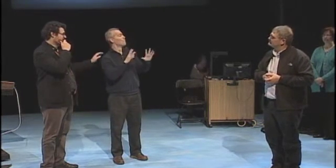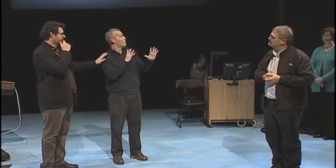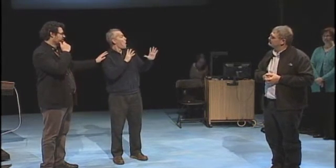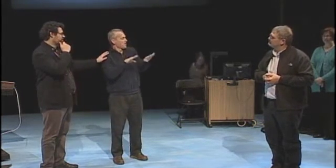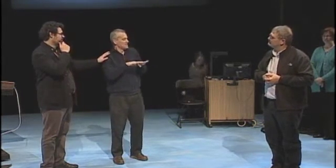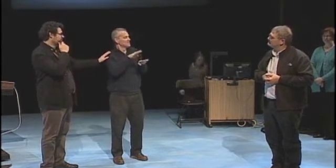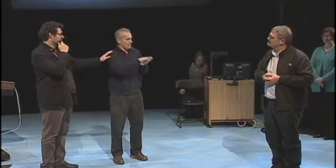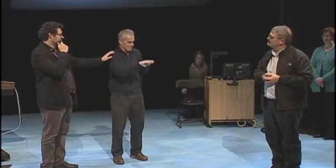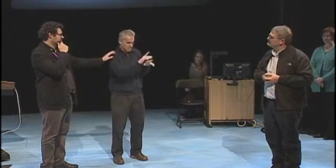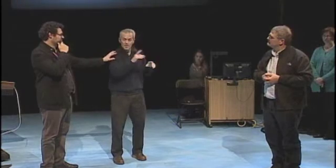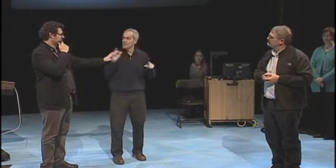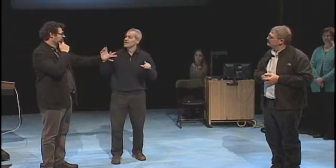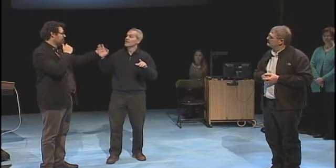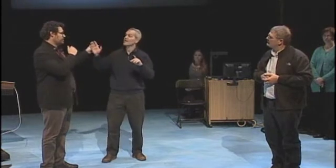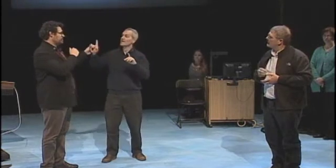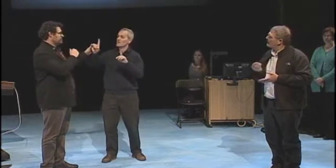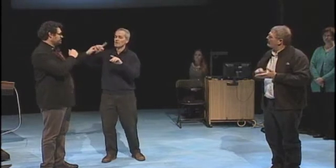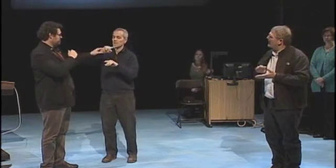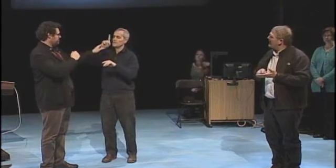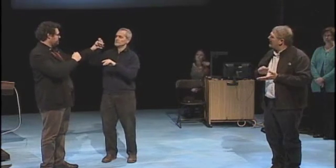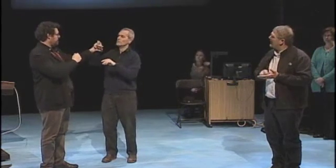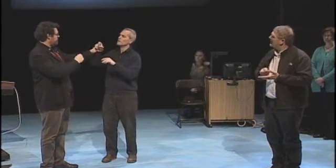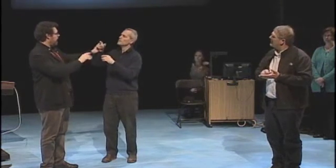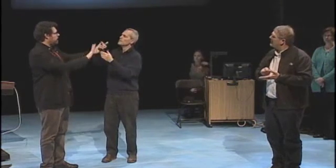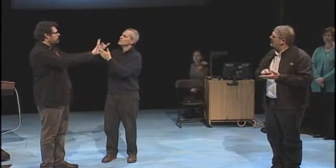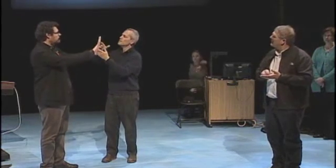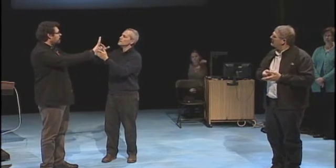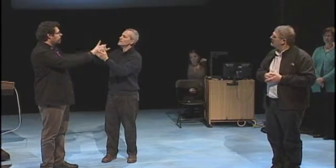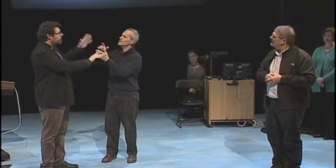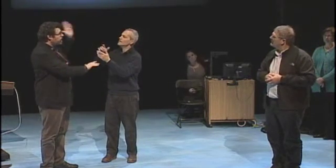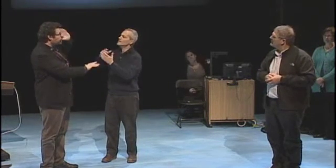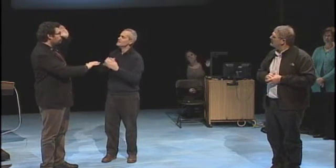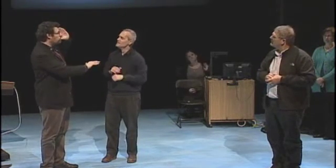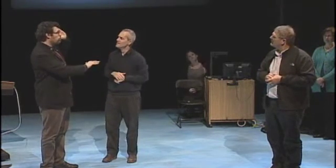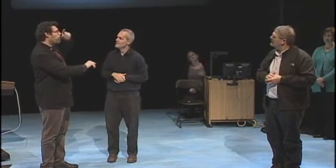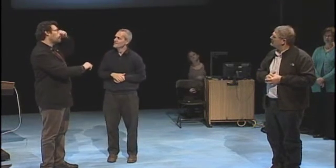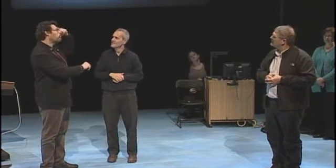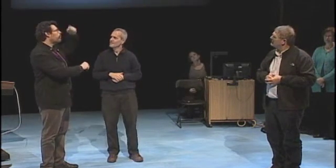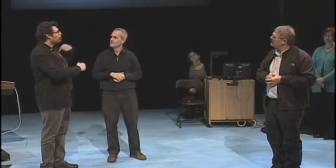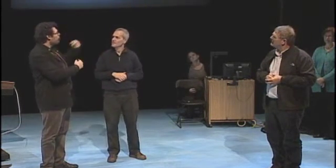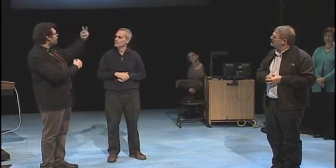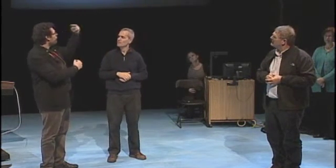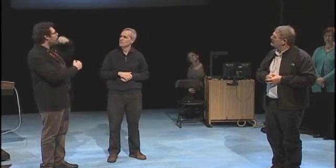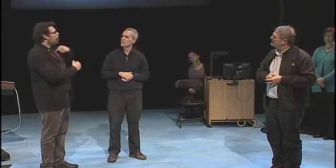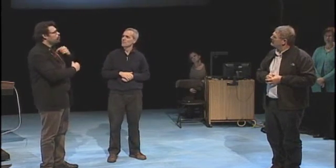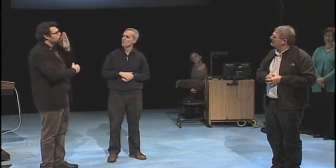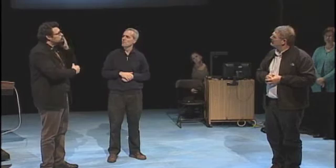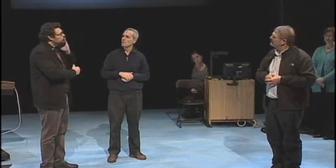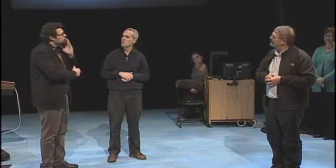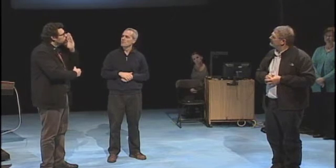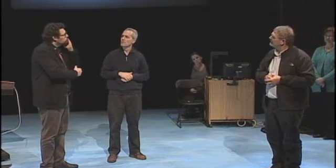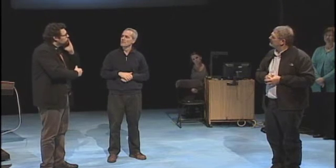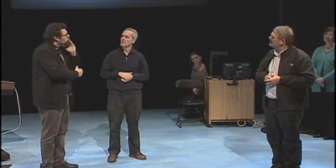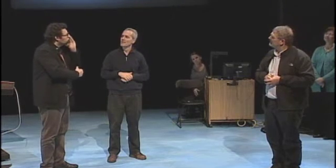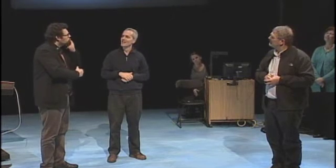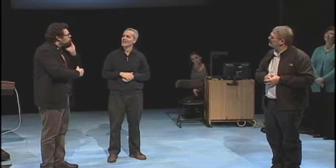interesting, the responses. The government officials were all right with it at the beginning, but then when the media started to spread, there was a little bit